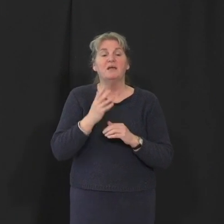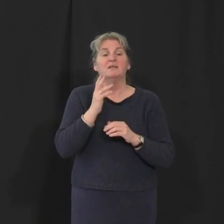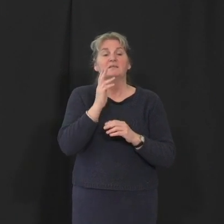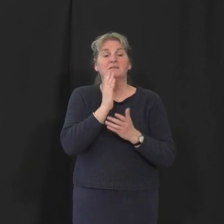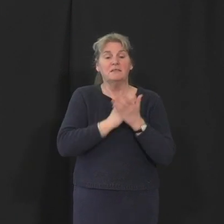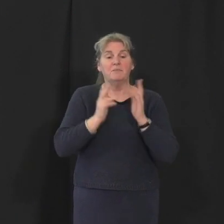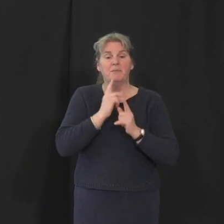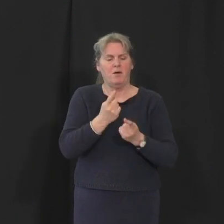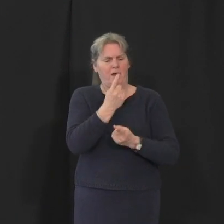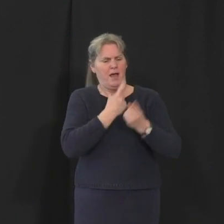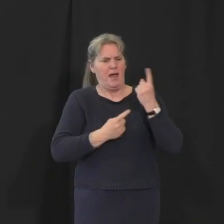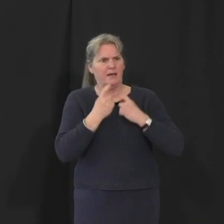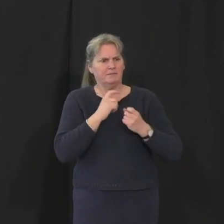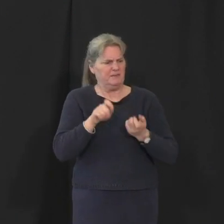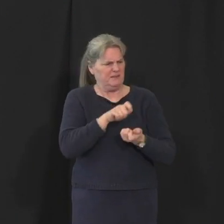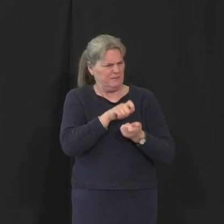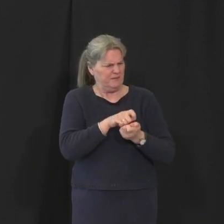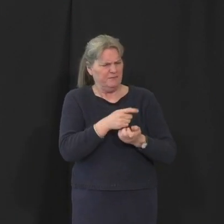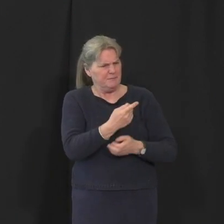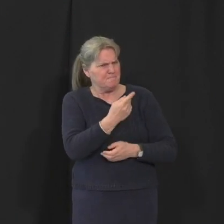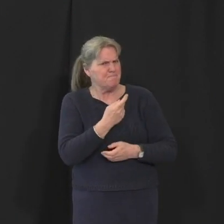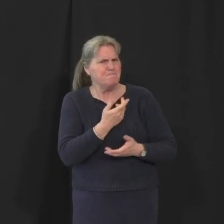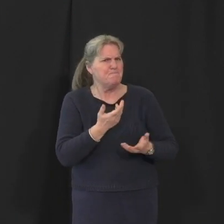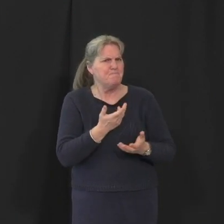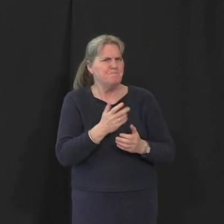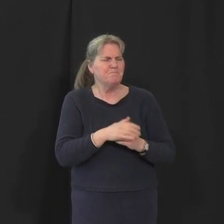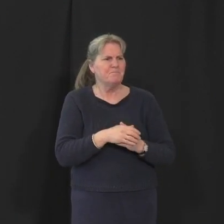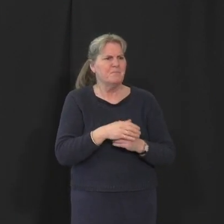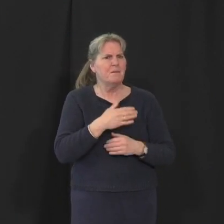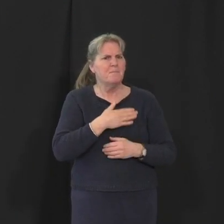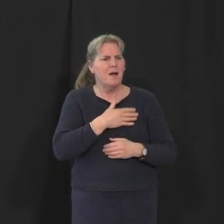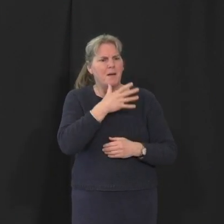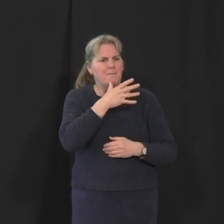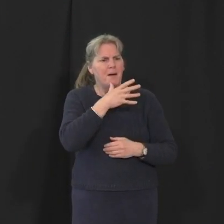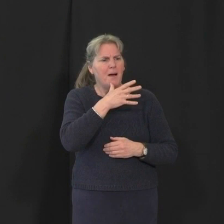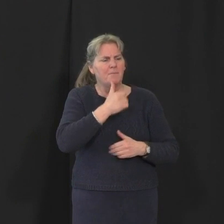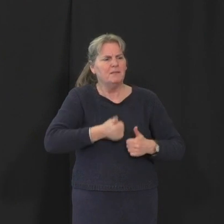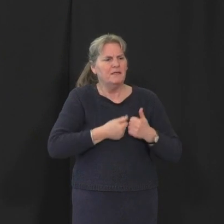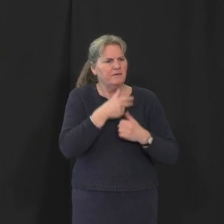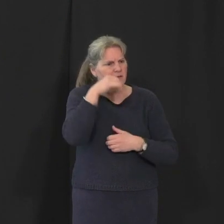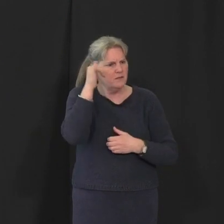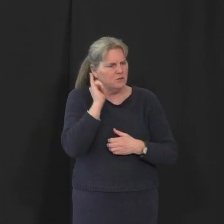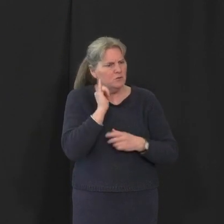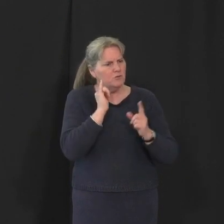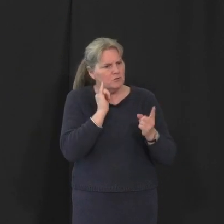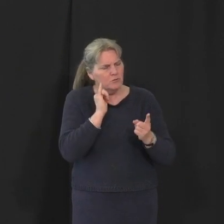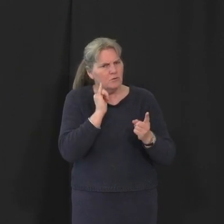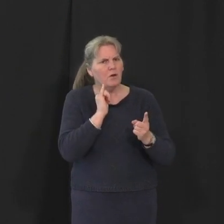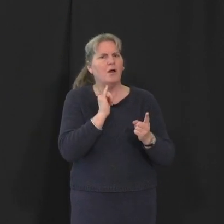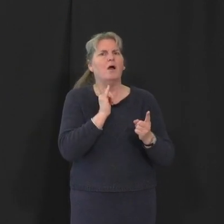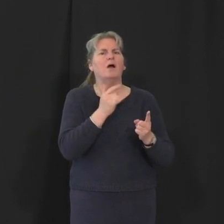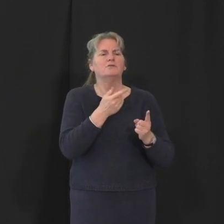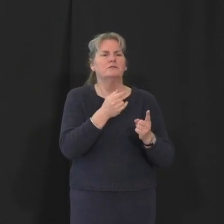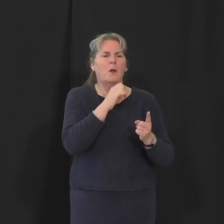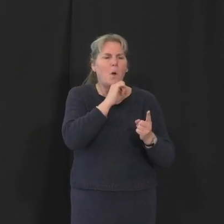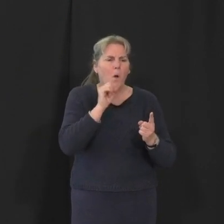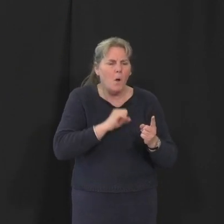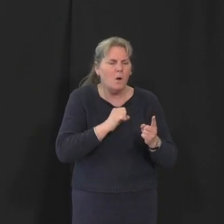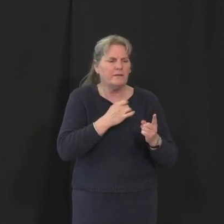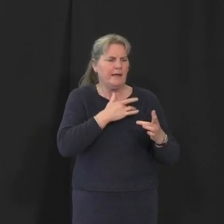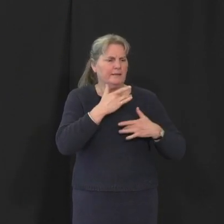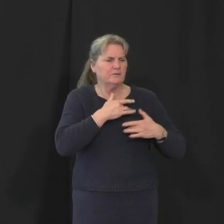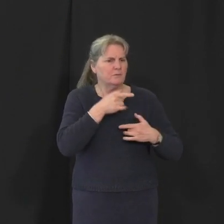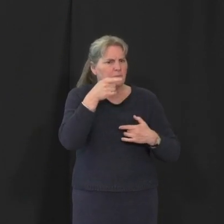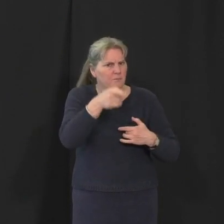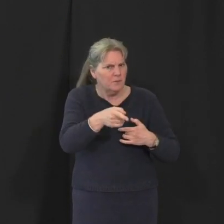mine asking exactly these questions of my mom lives in the Yukon and she's elderly and I'm concerned for her